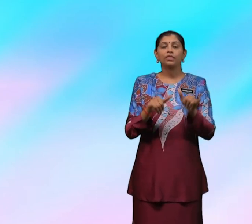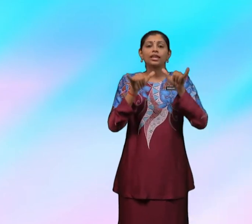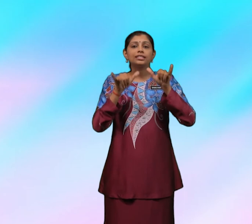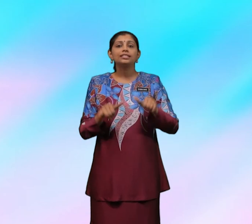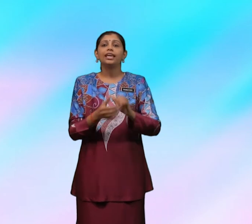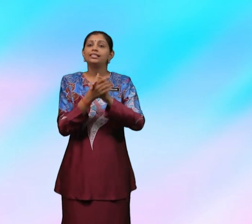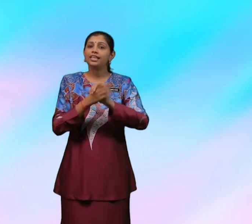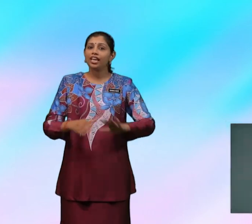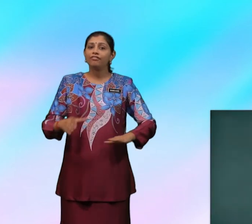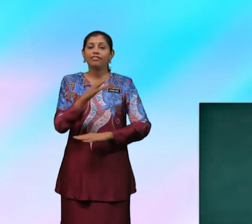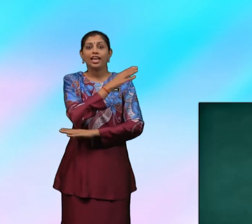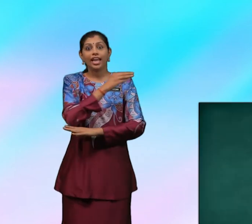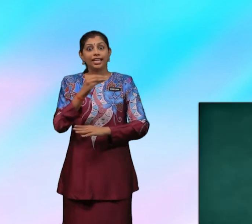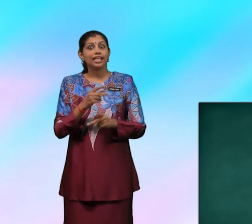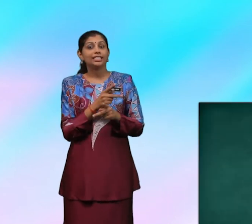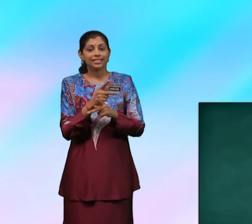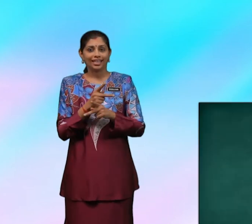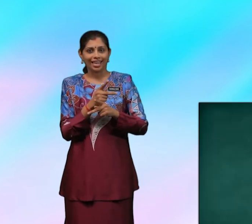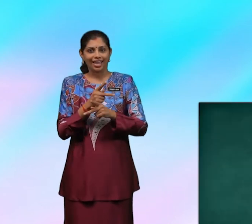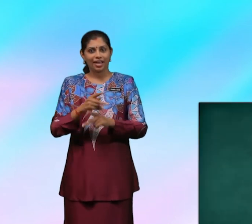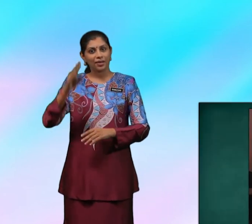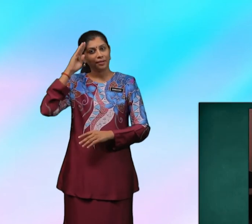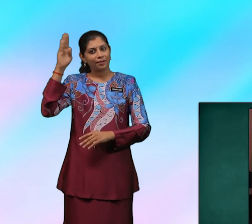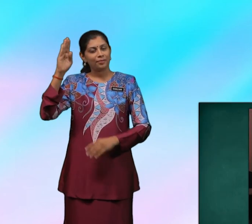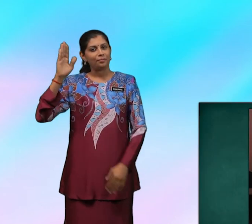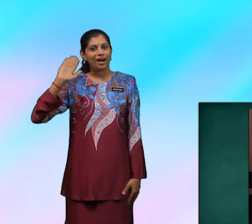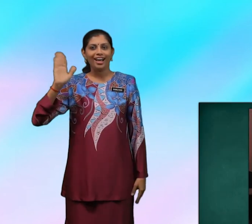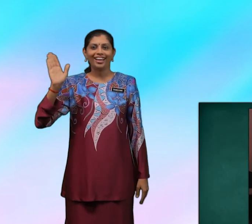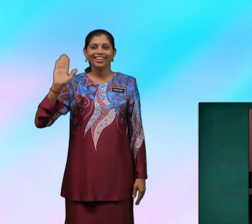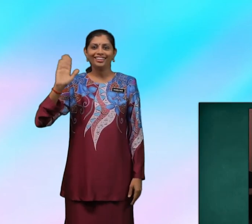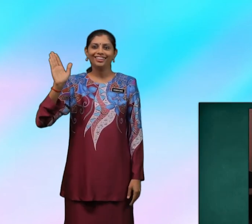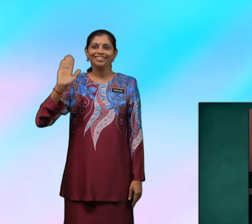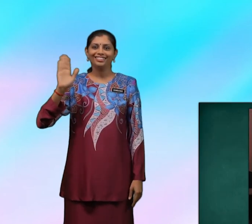stay safe and take care. Bye!